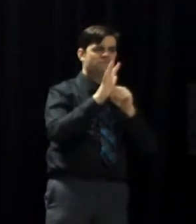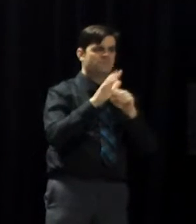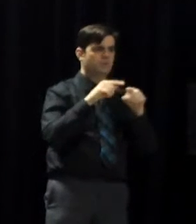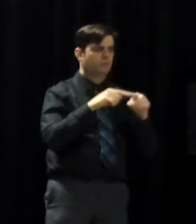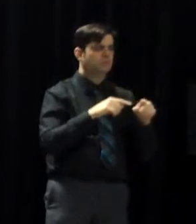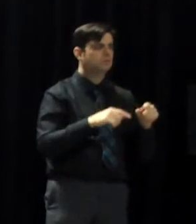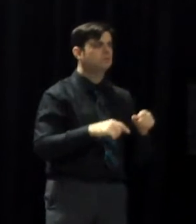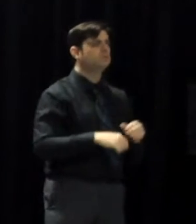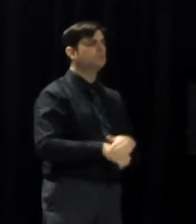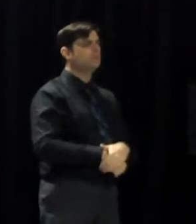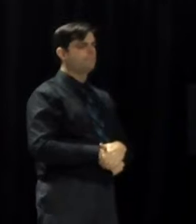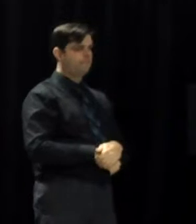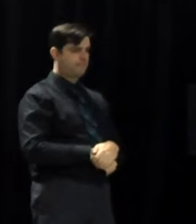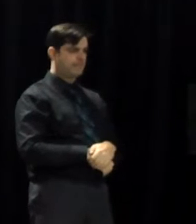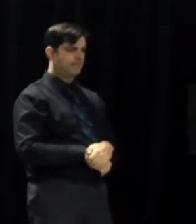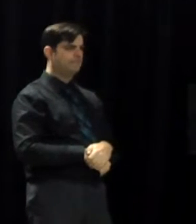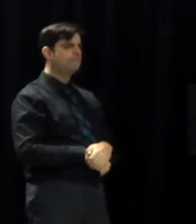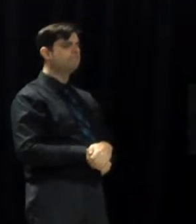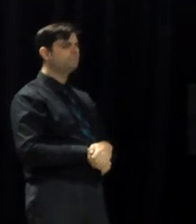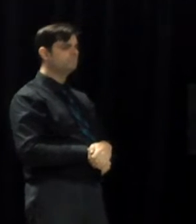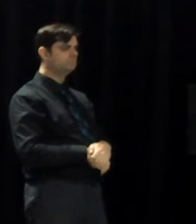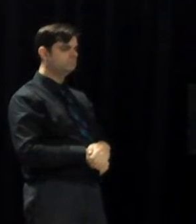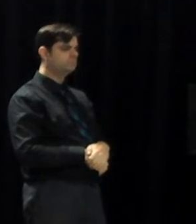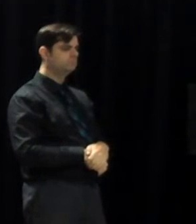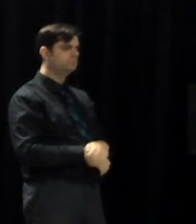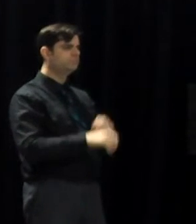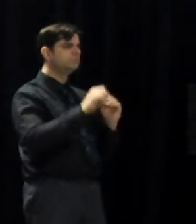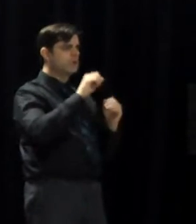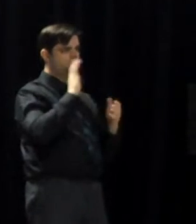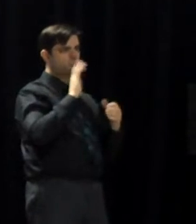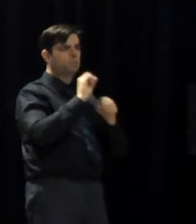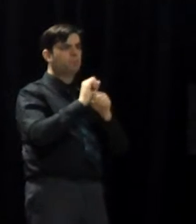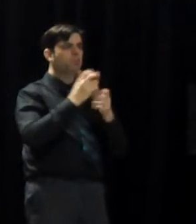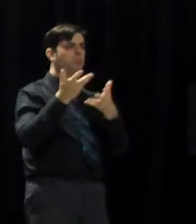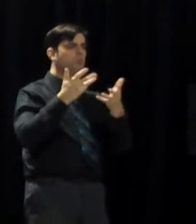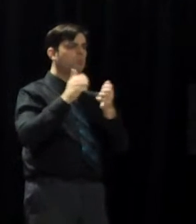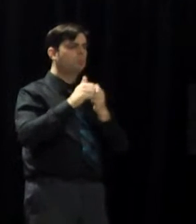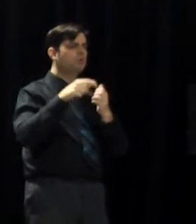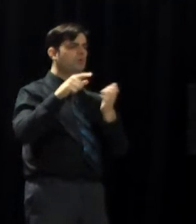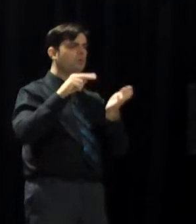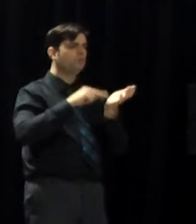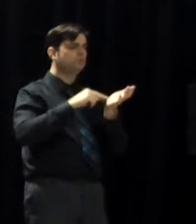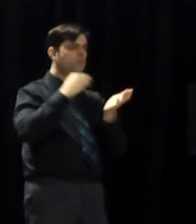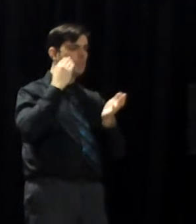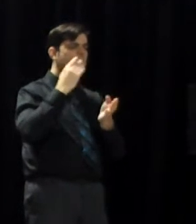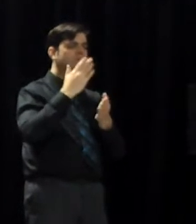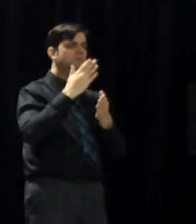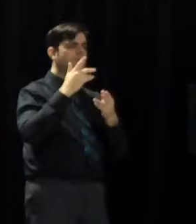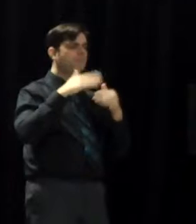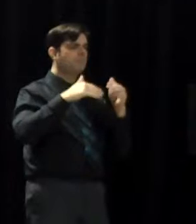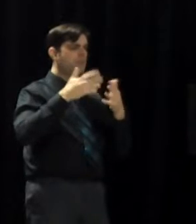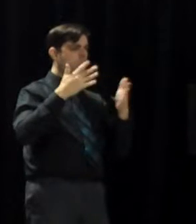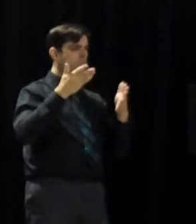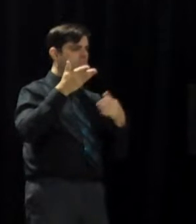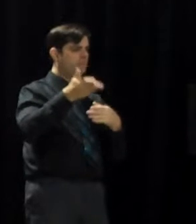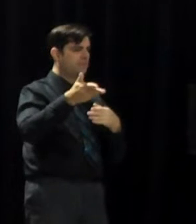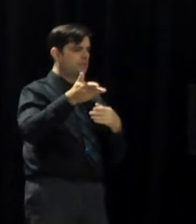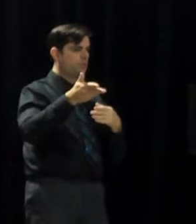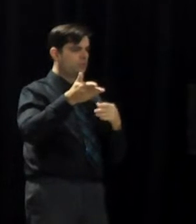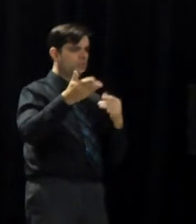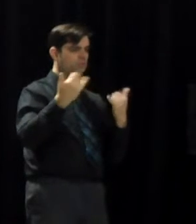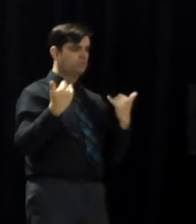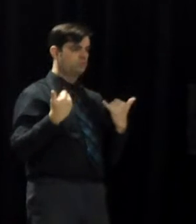building they have, and we'll essentially, it will turn into a there's COVID units